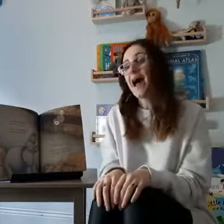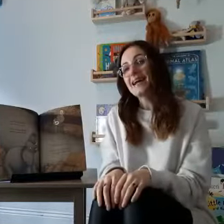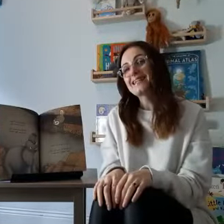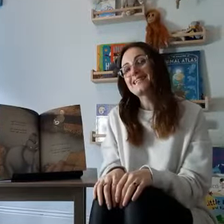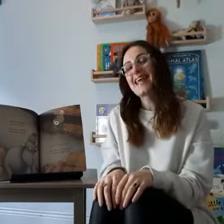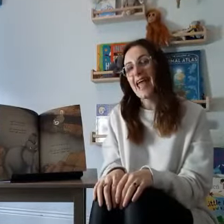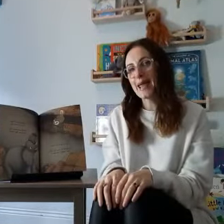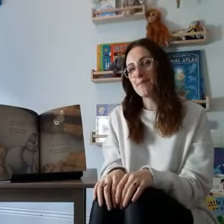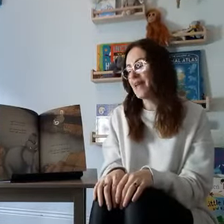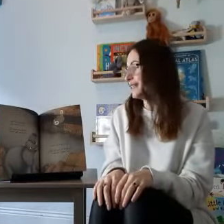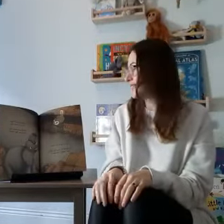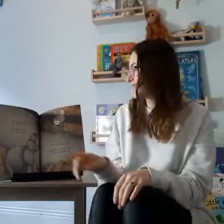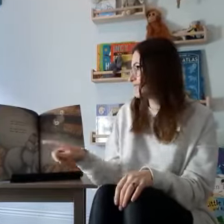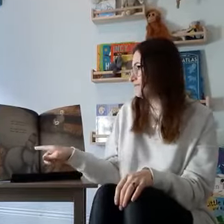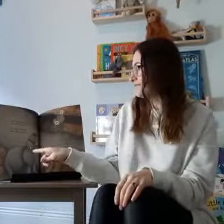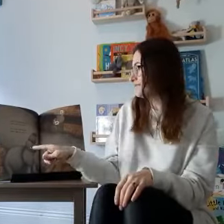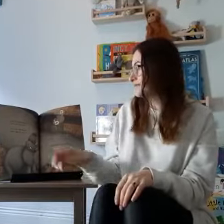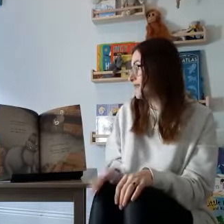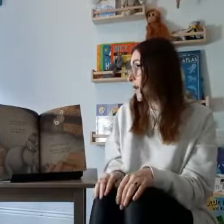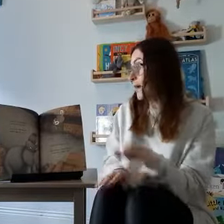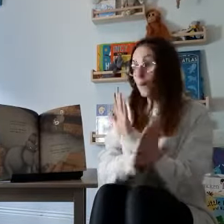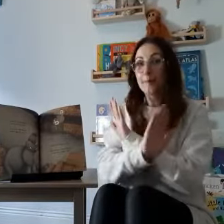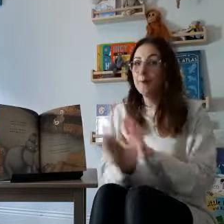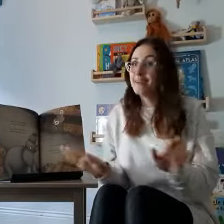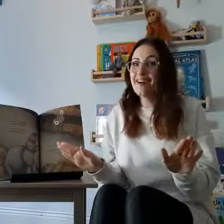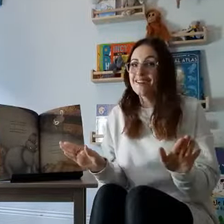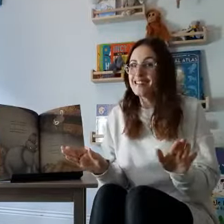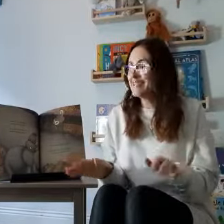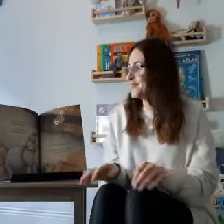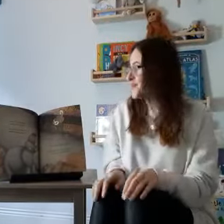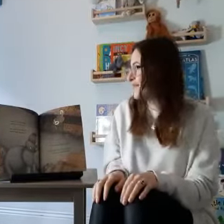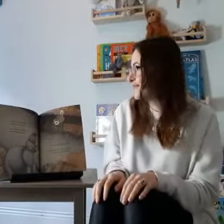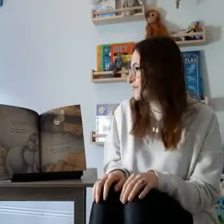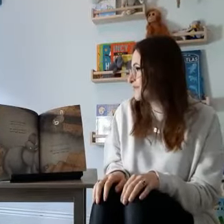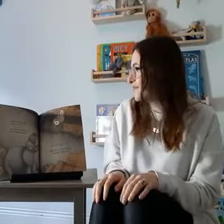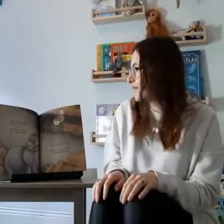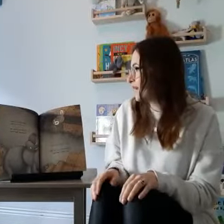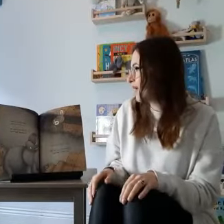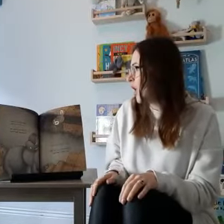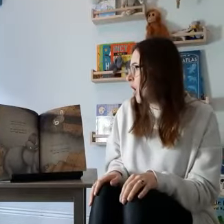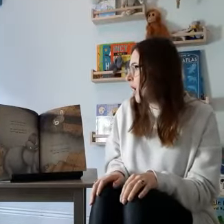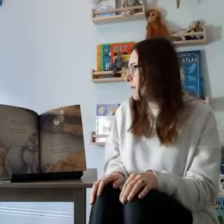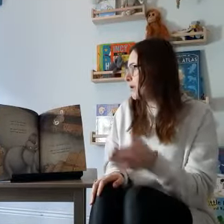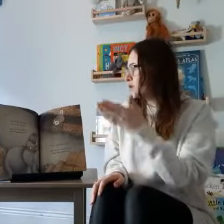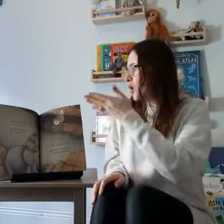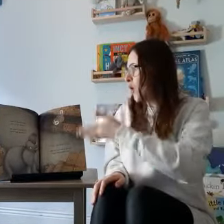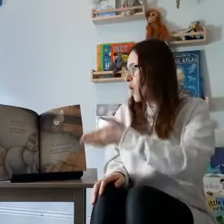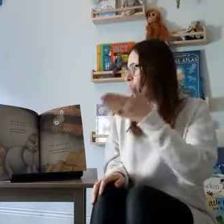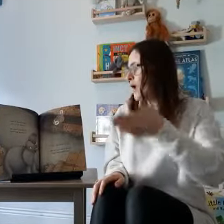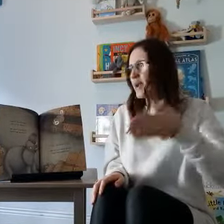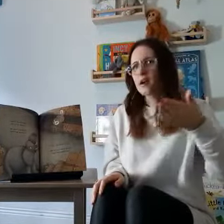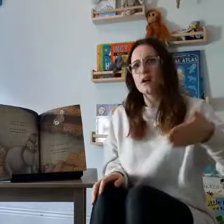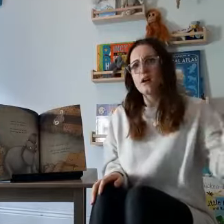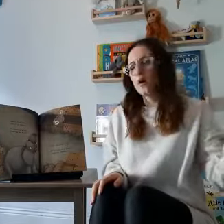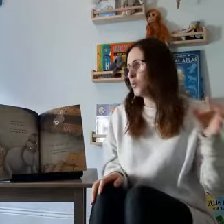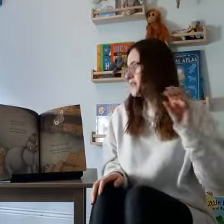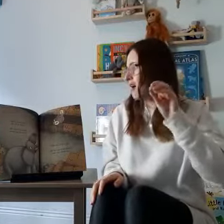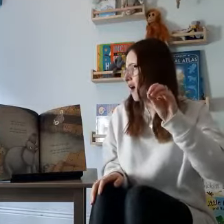Back to the hay bales, but not on his own. But where was